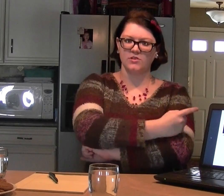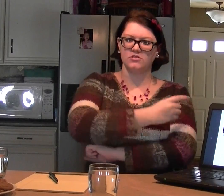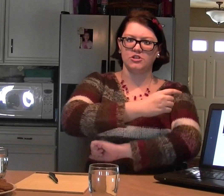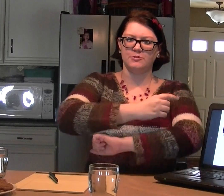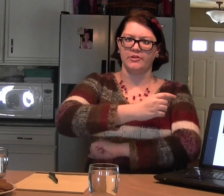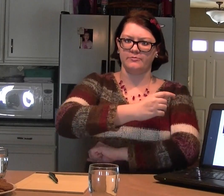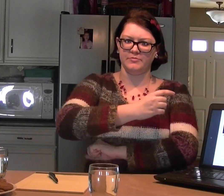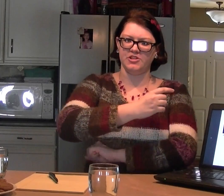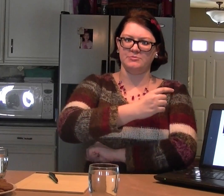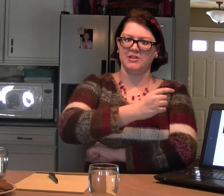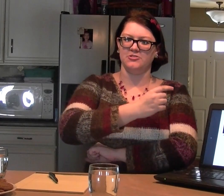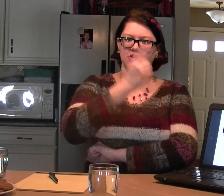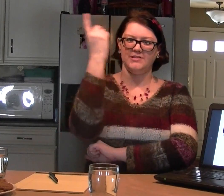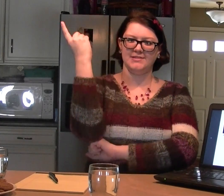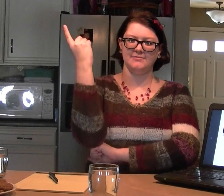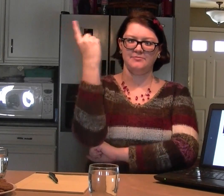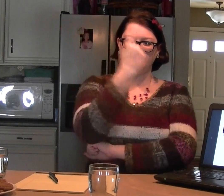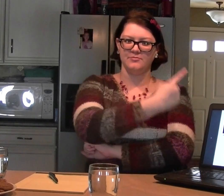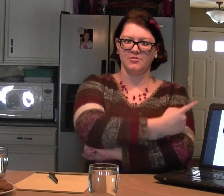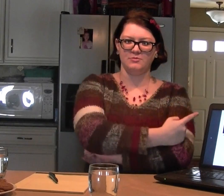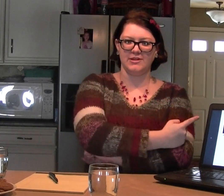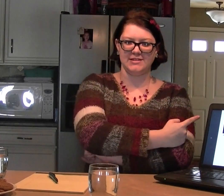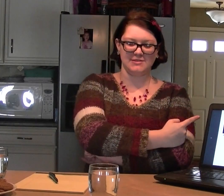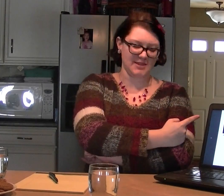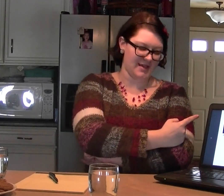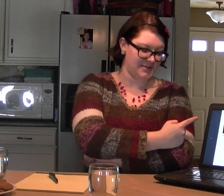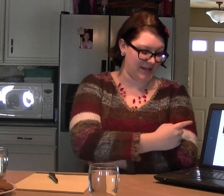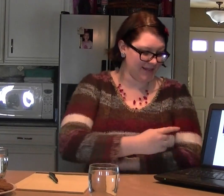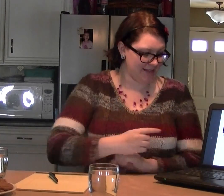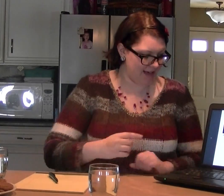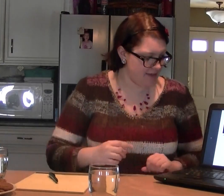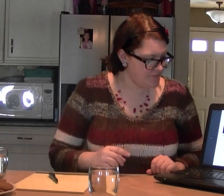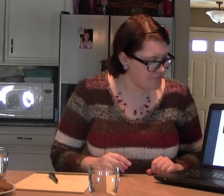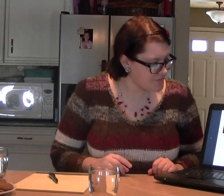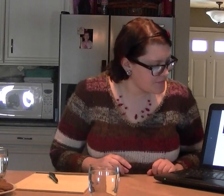just beneath your chest. Bring it down like that. So that's day.